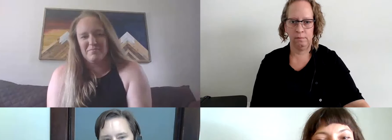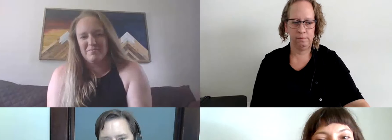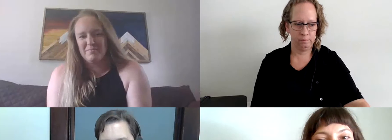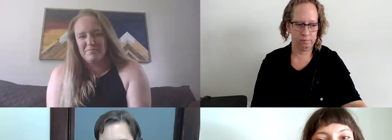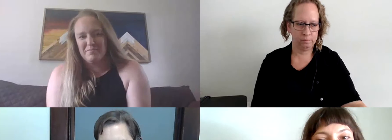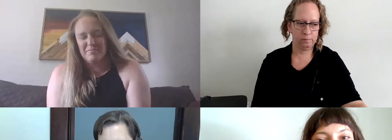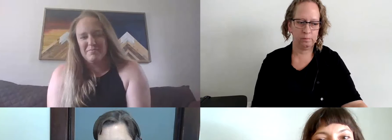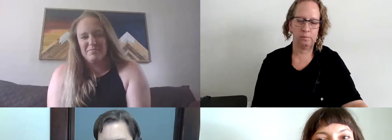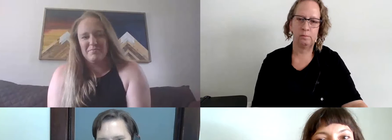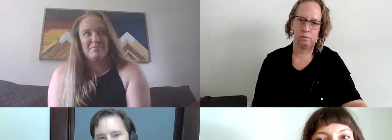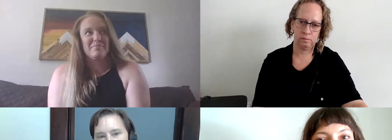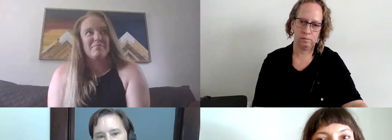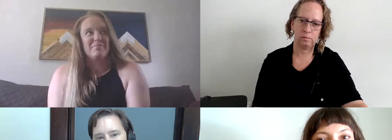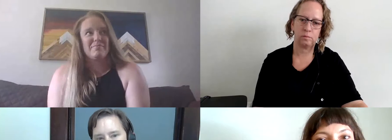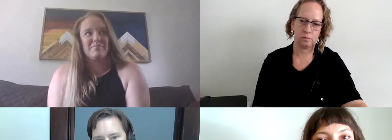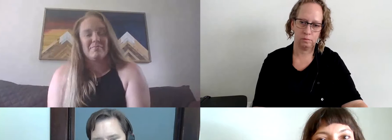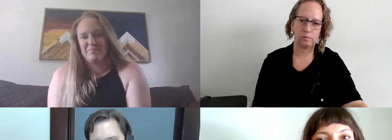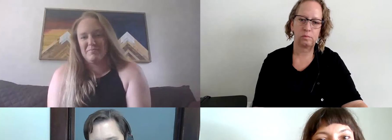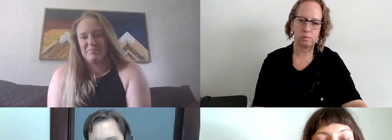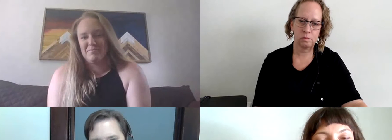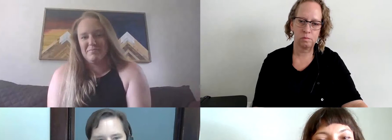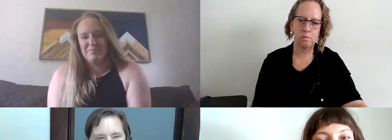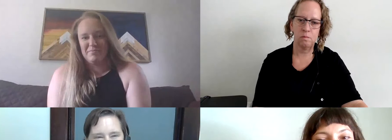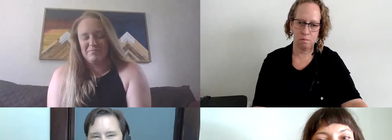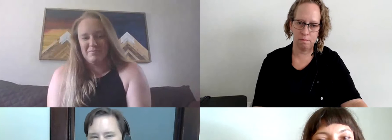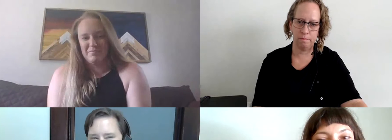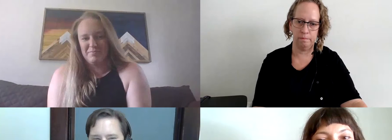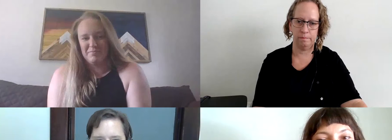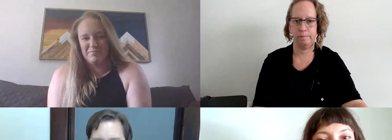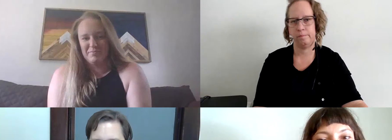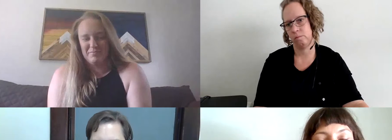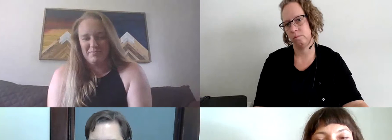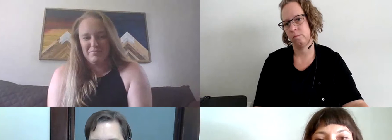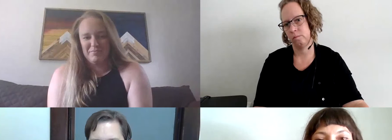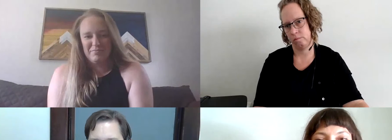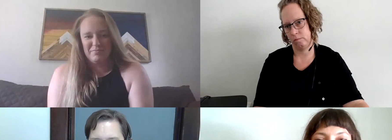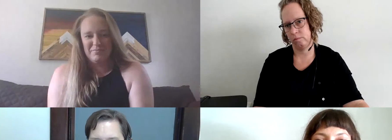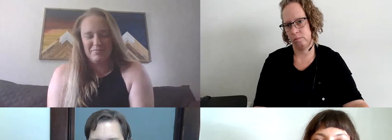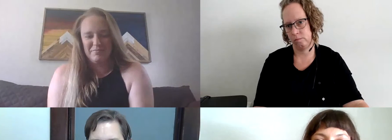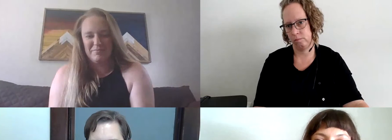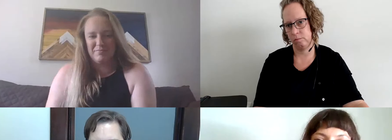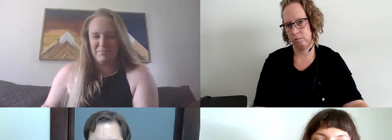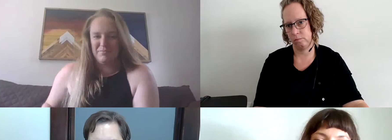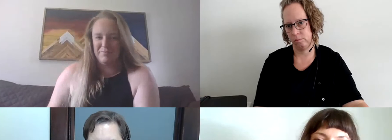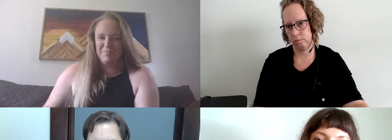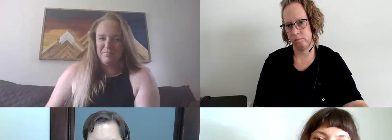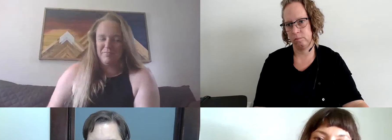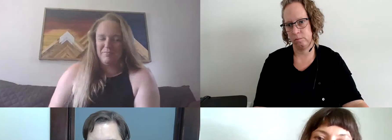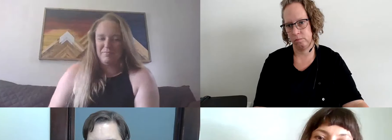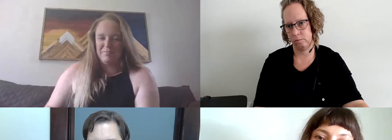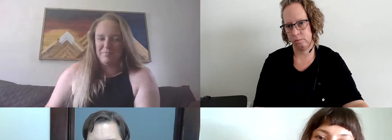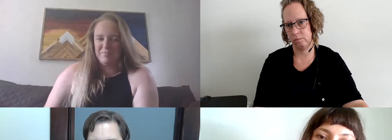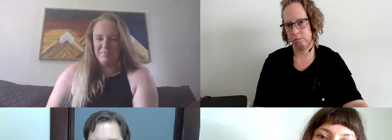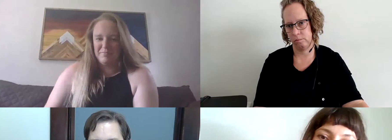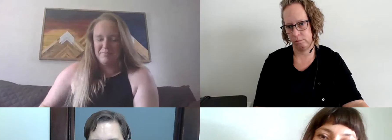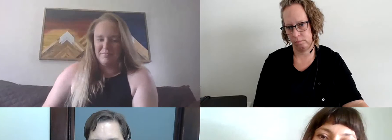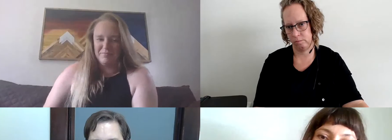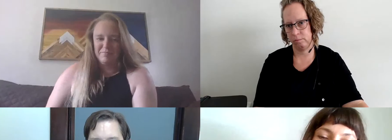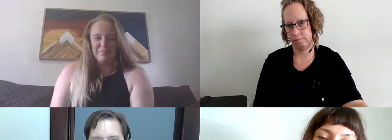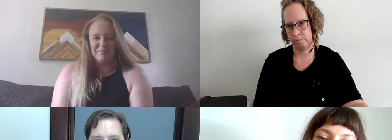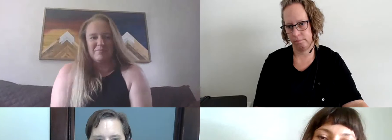time, one for the Facebook Live feed and one for the captioning feed. I think technically right now we just can't do that.